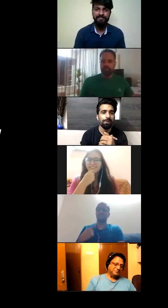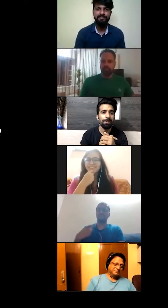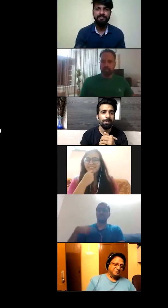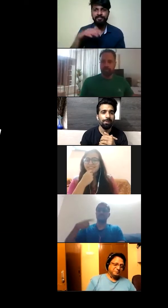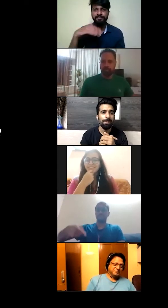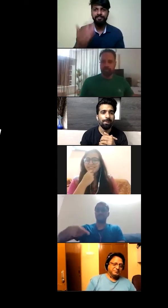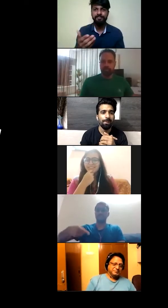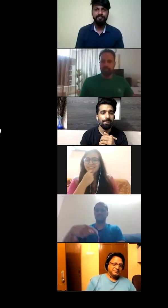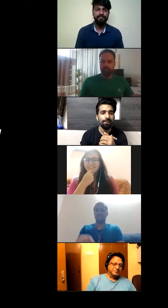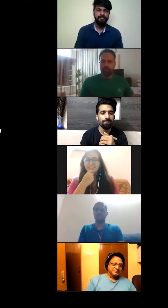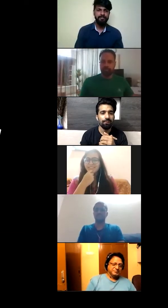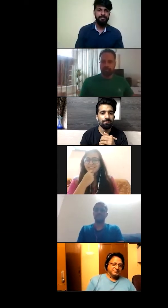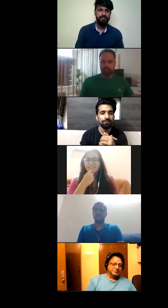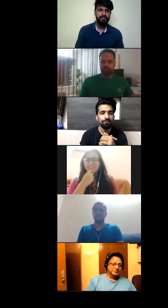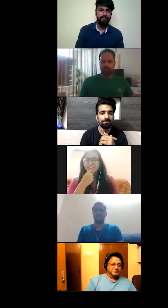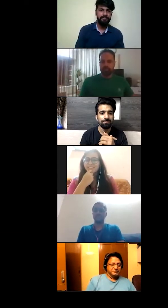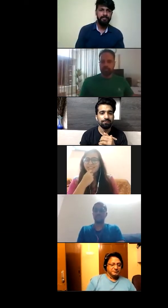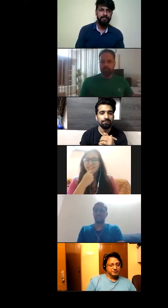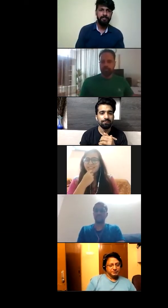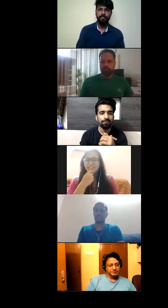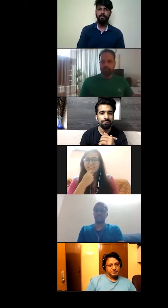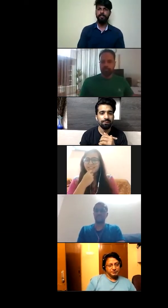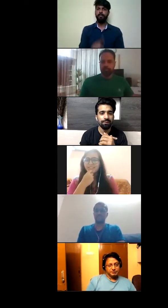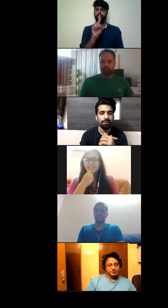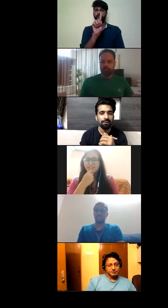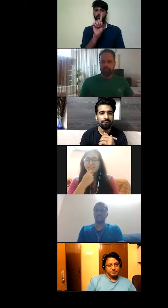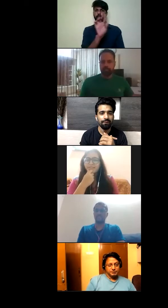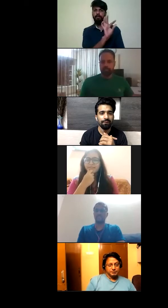Great. All right, next.